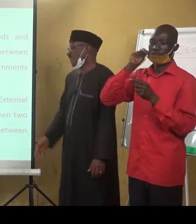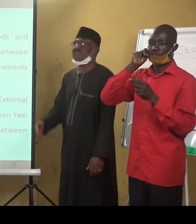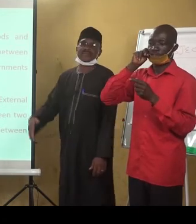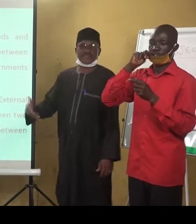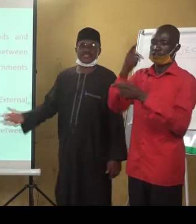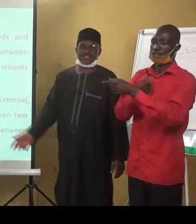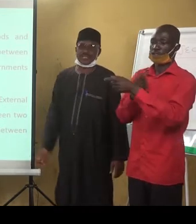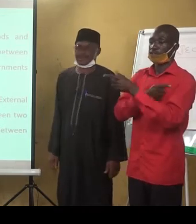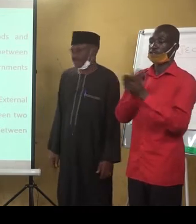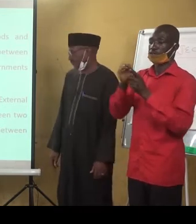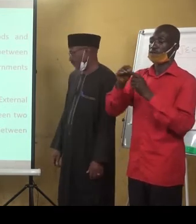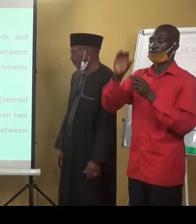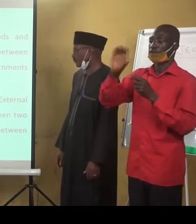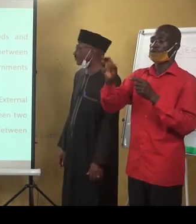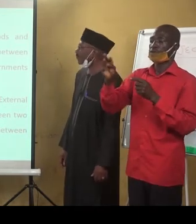China and Niger.